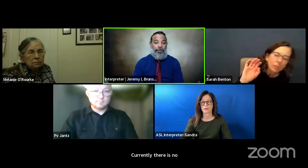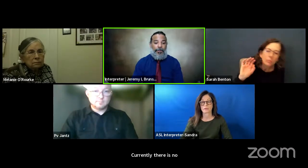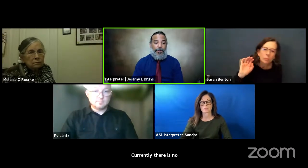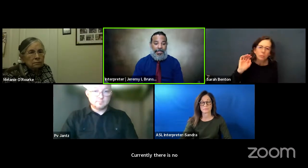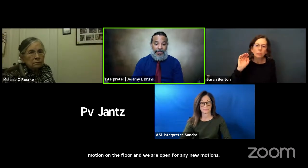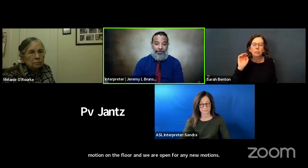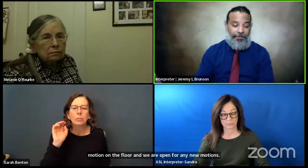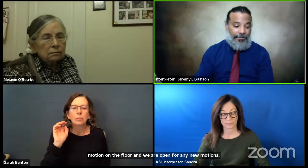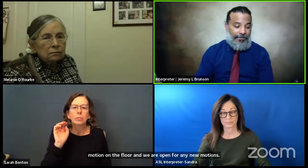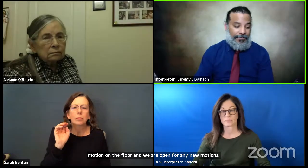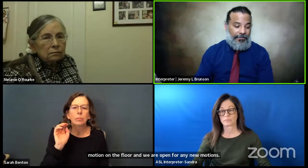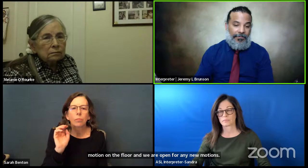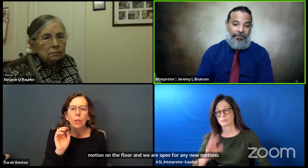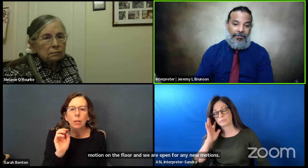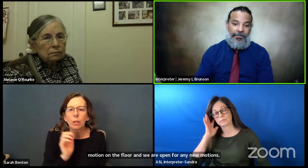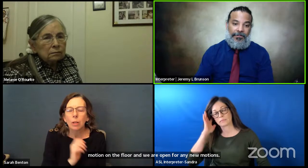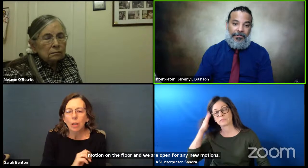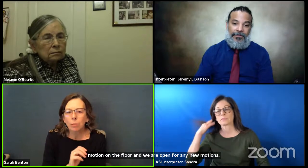Commissioner Benton.